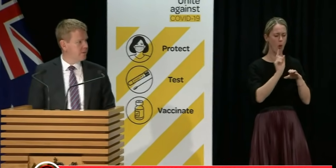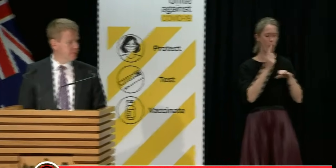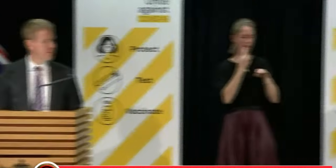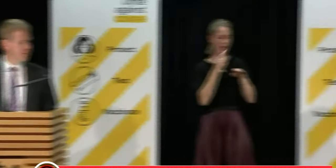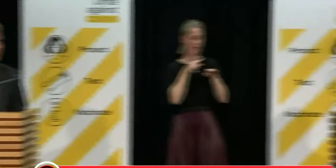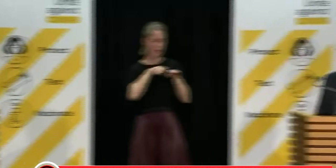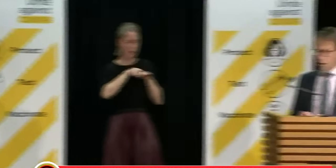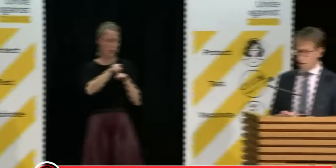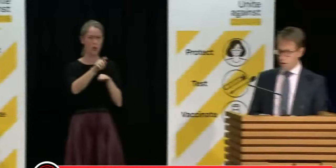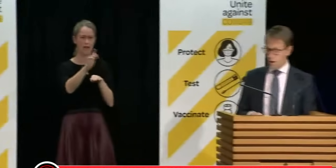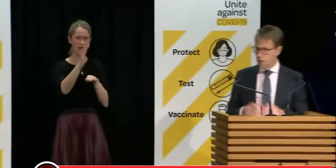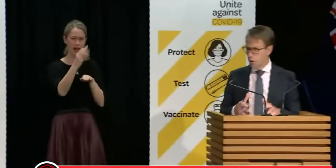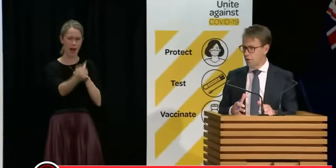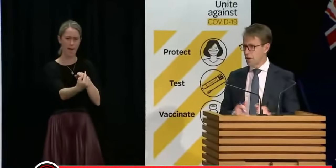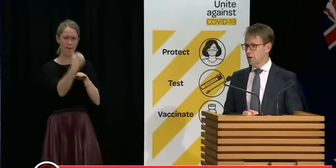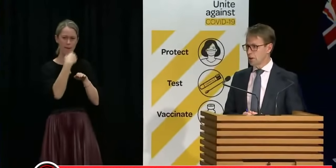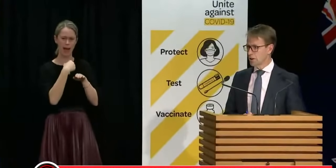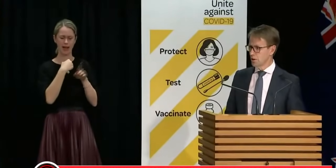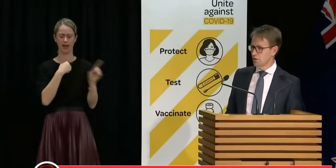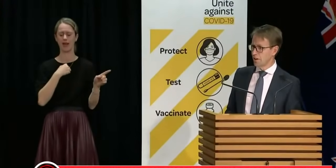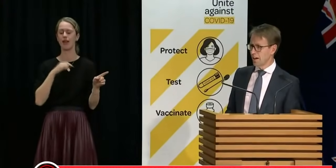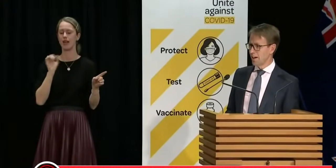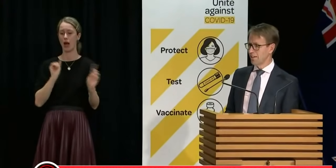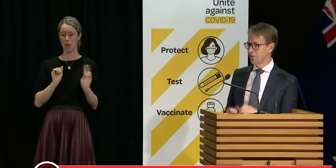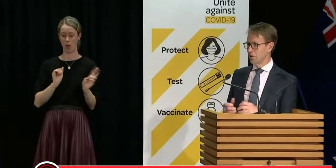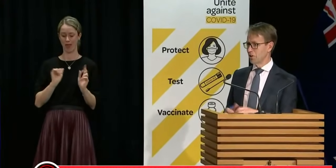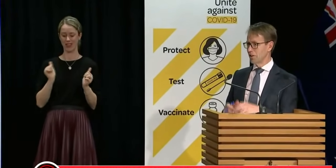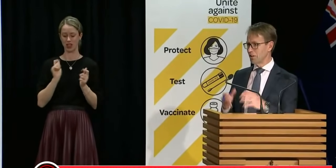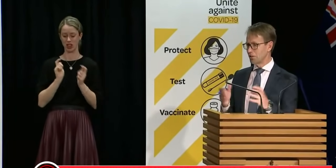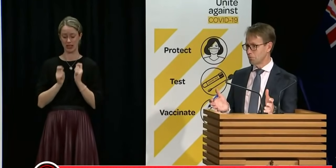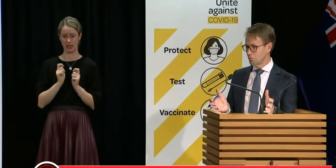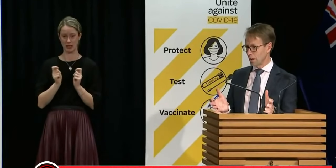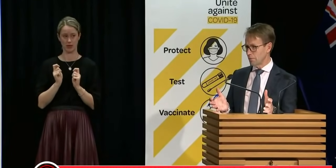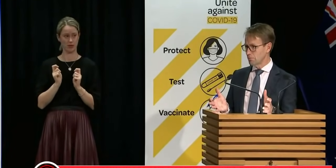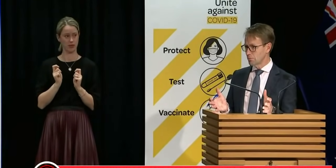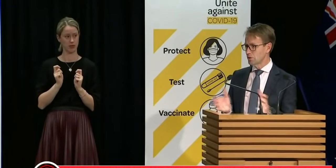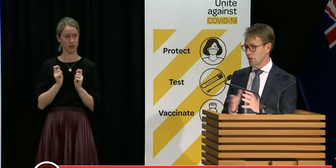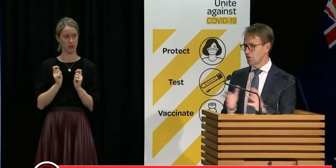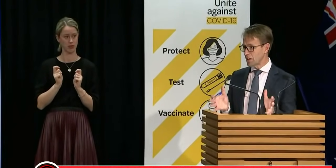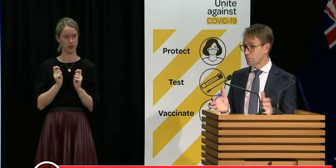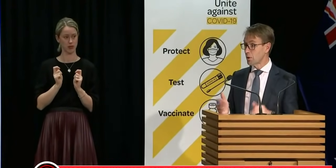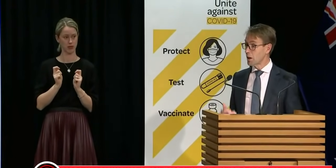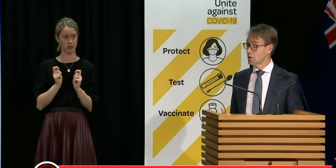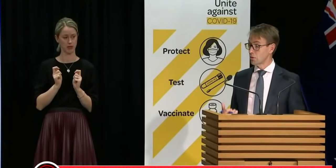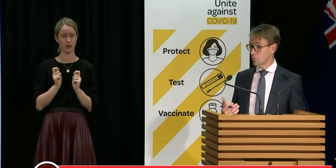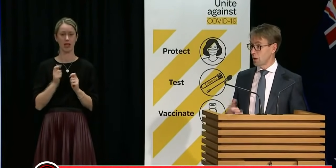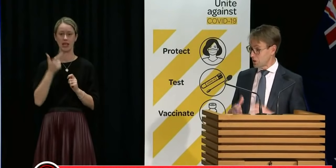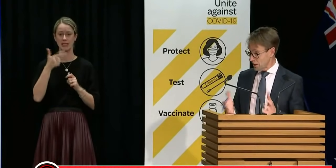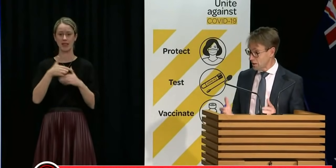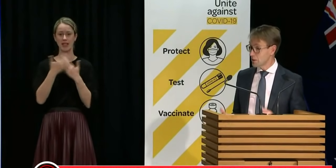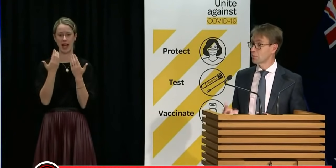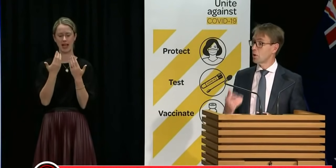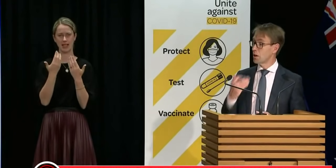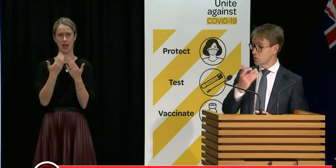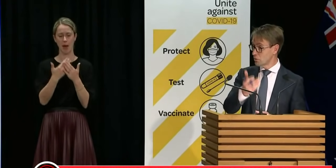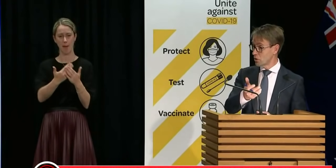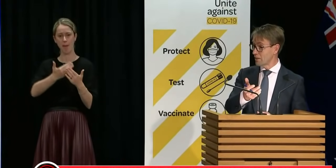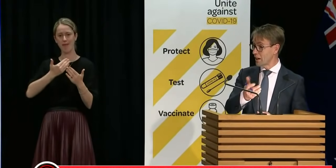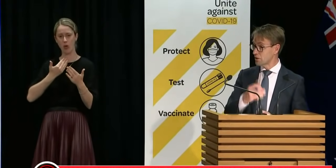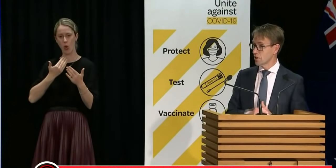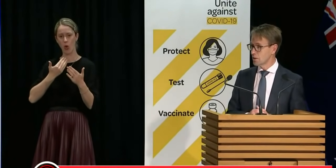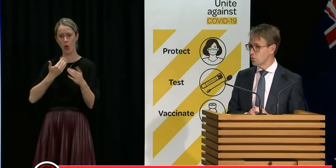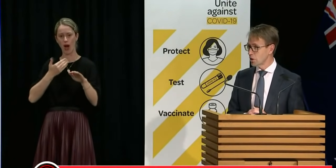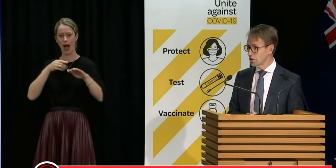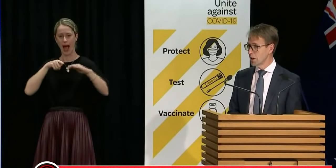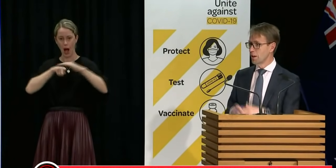correct? Yes, so they had both had a test in the 7 days prior to, my understanding is, prior to